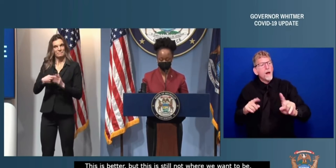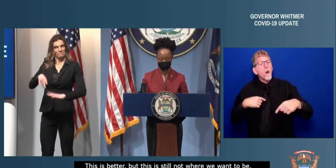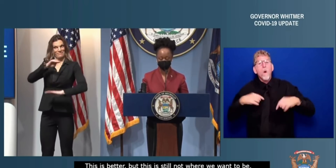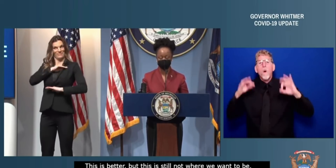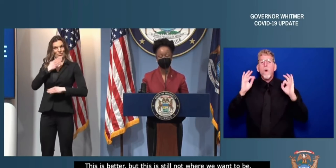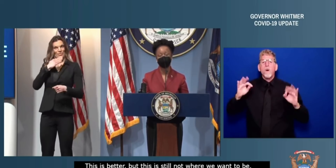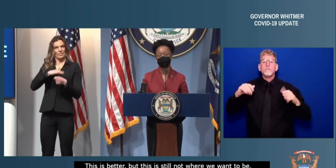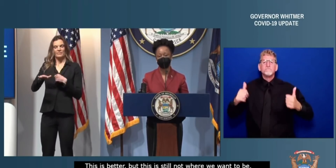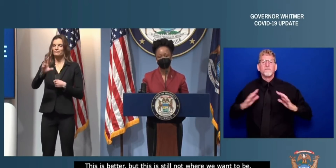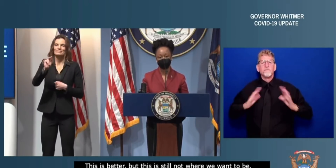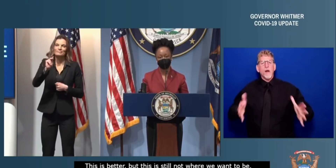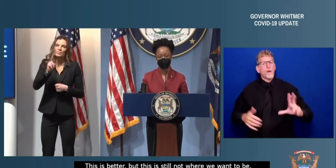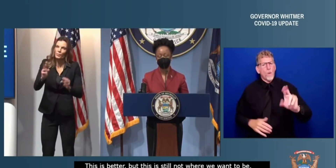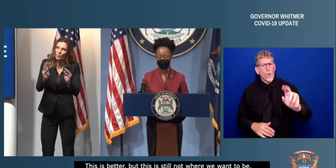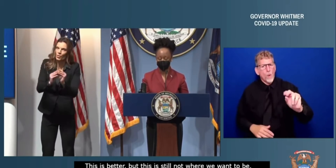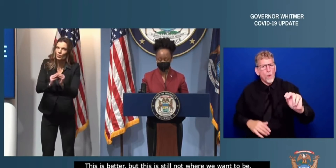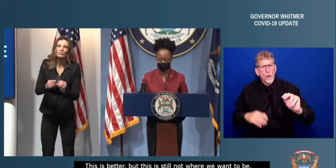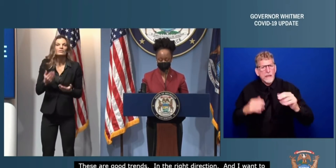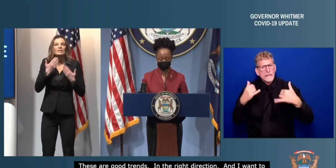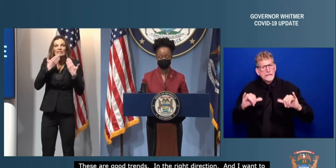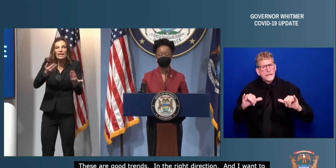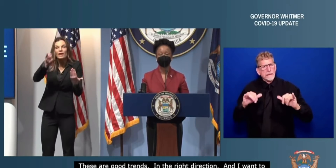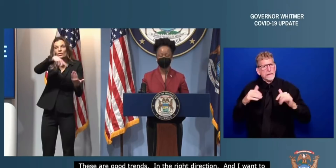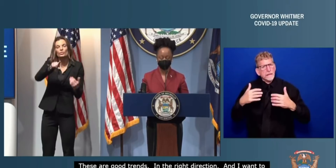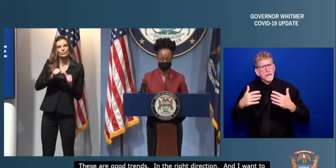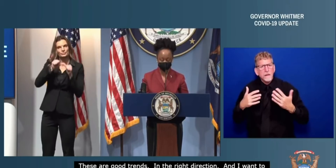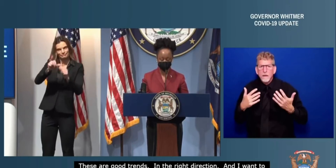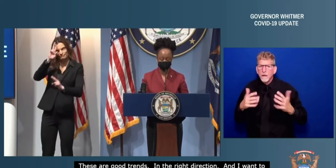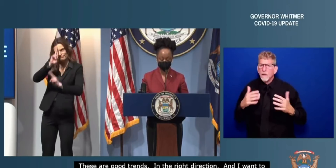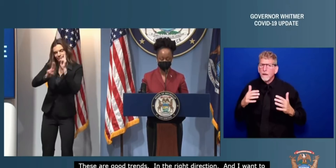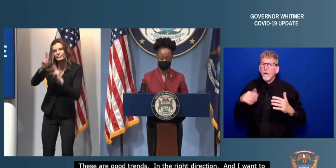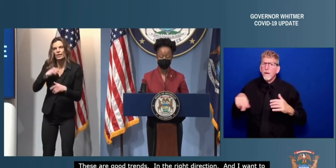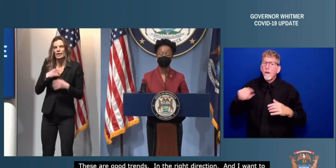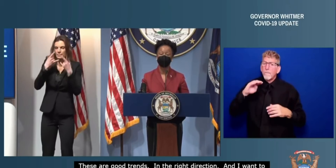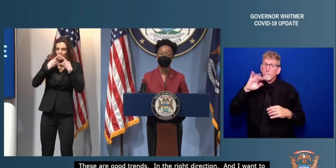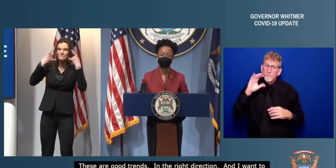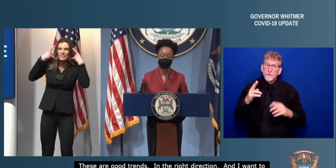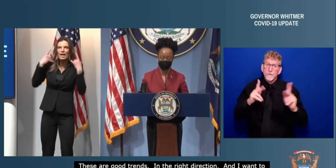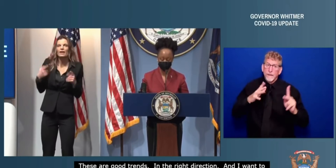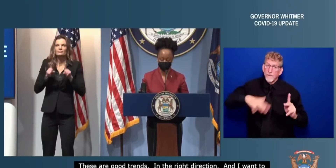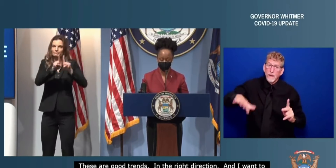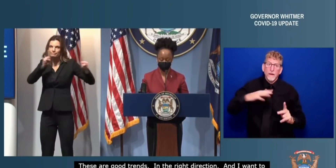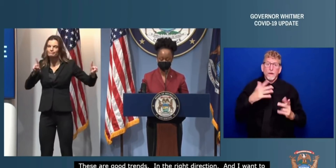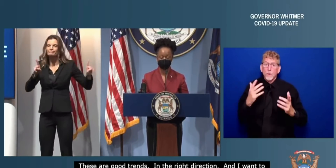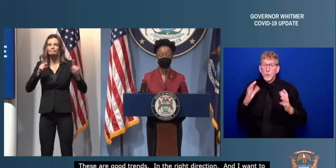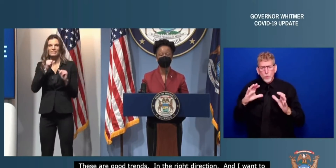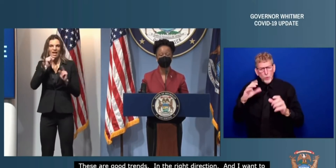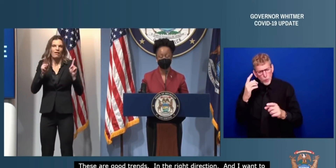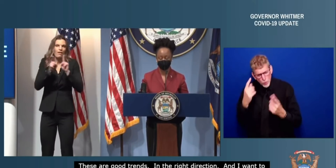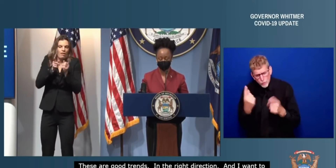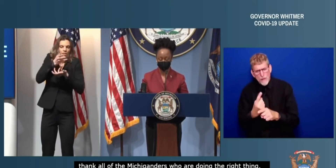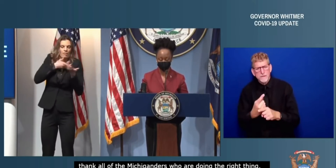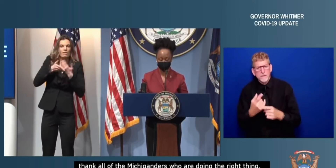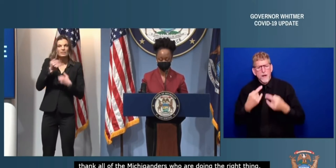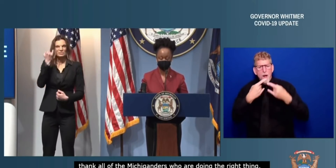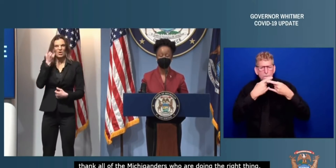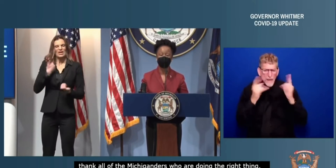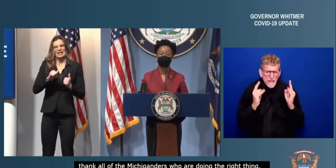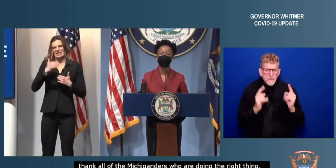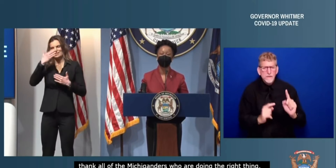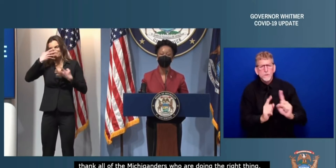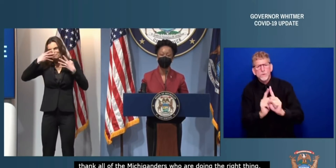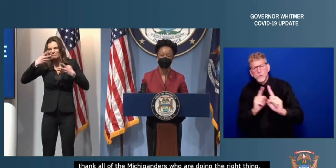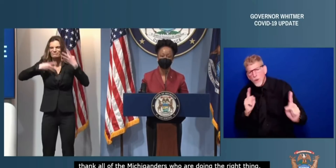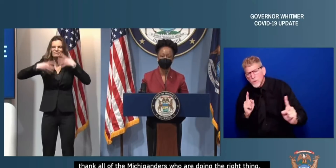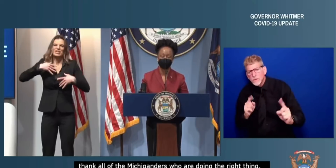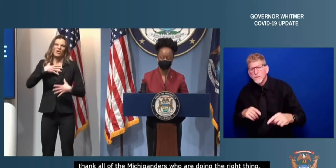the Michiganders who are doing the right thing, wearing masks, socially distancing, and getting tested if you've been exposed or have symptoms,